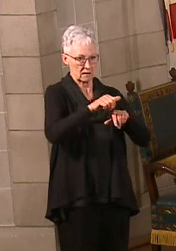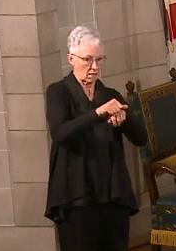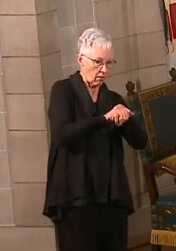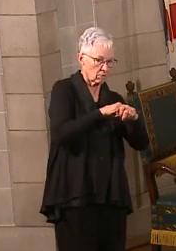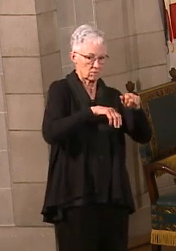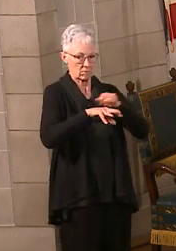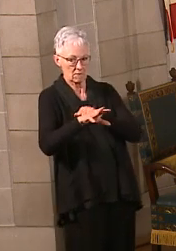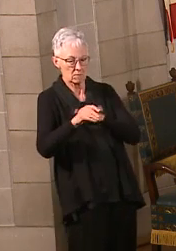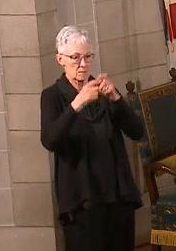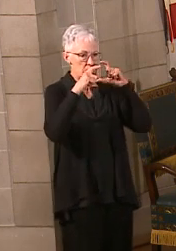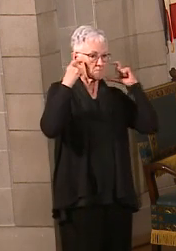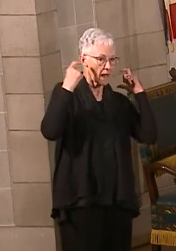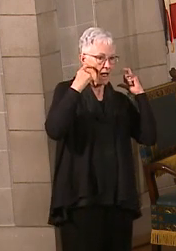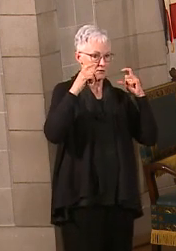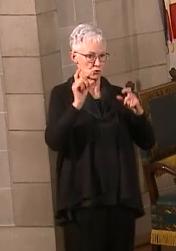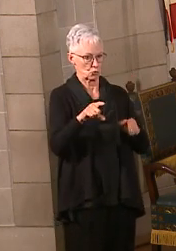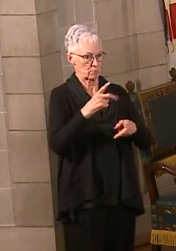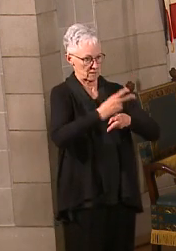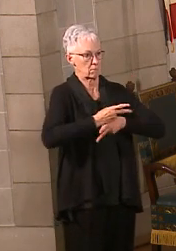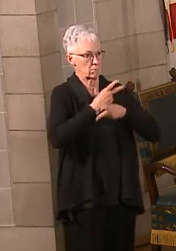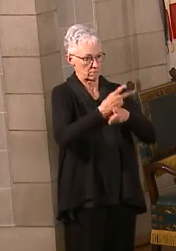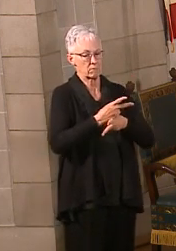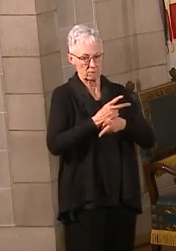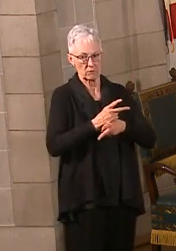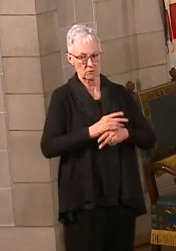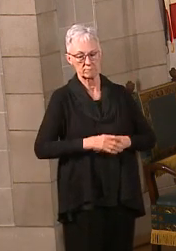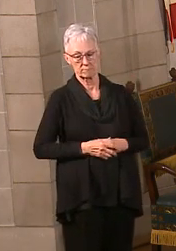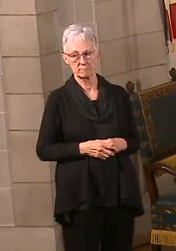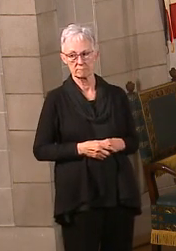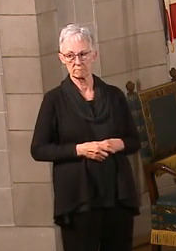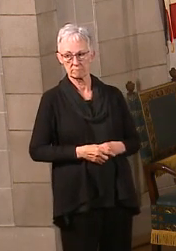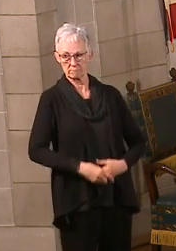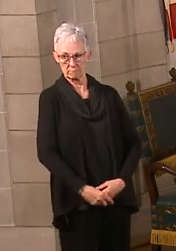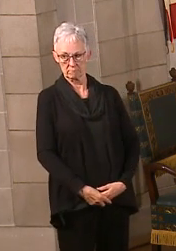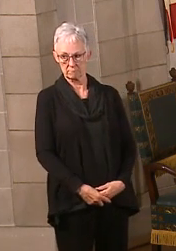want to treat like they potentially have the coronavirus.